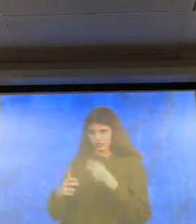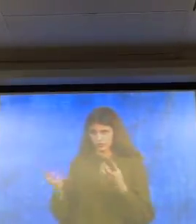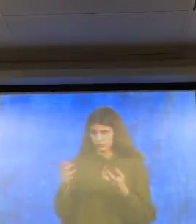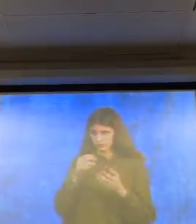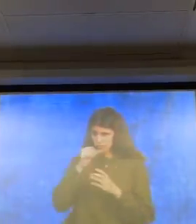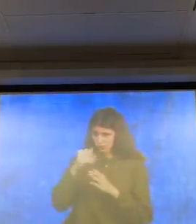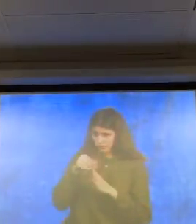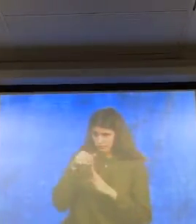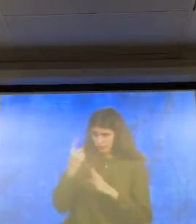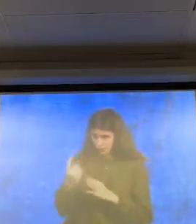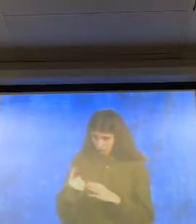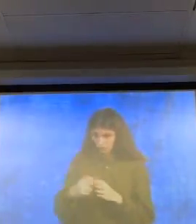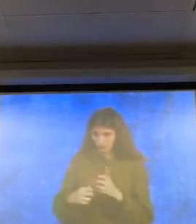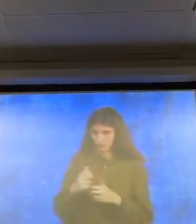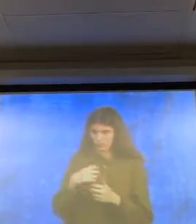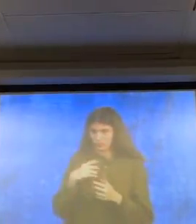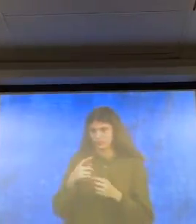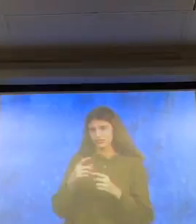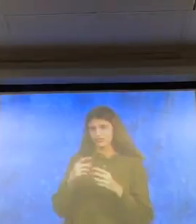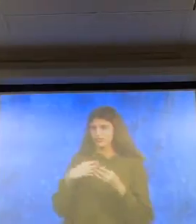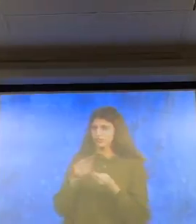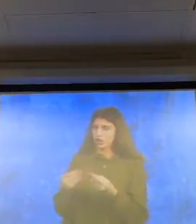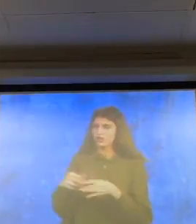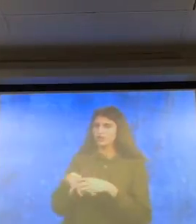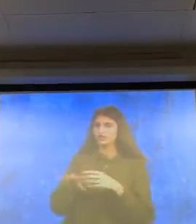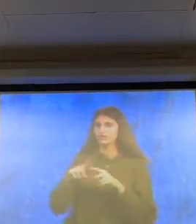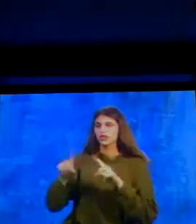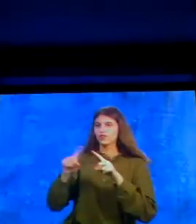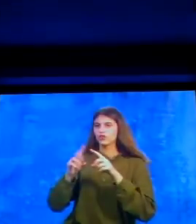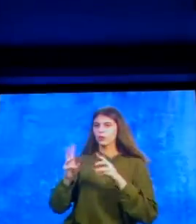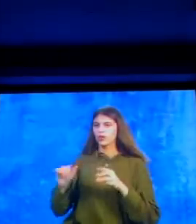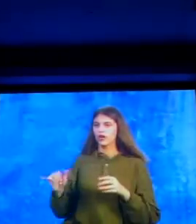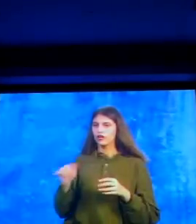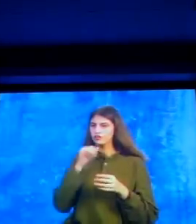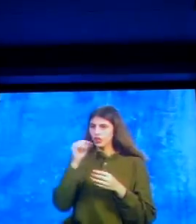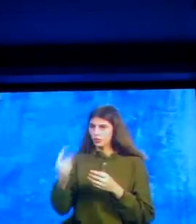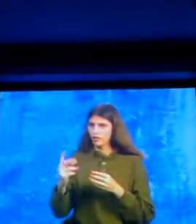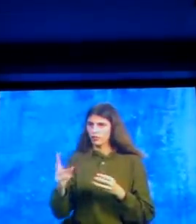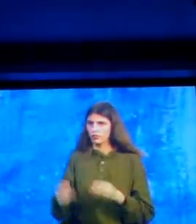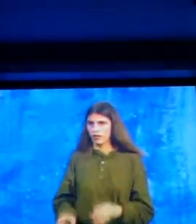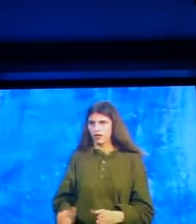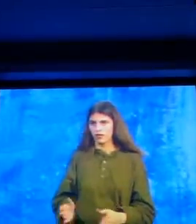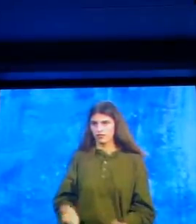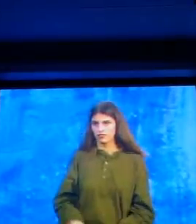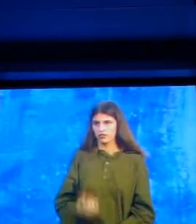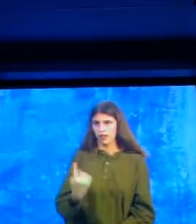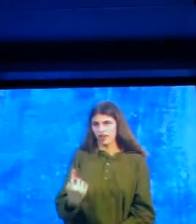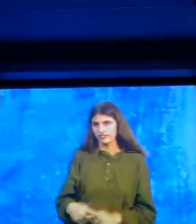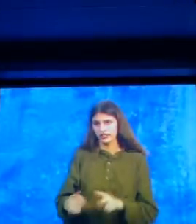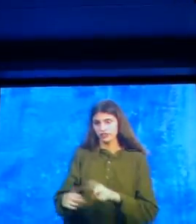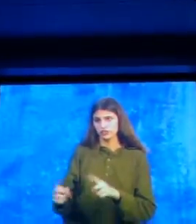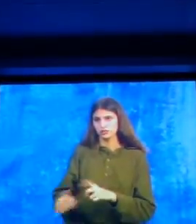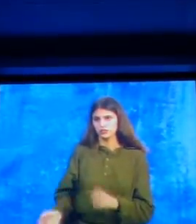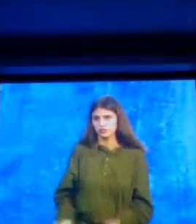have, many different problems. Not specifically just one, but I've been able to solve a few